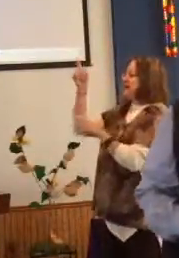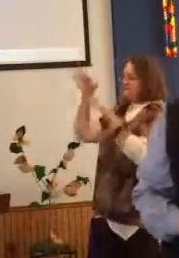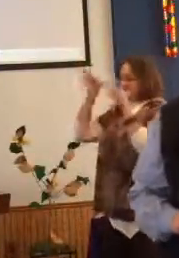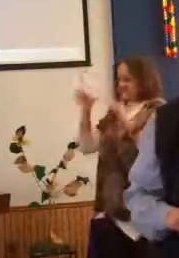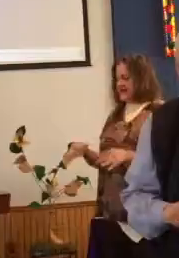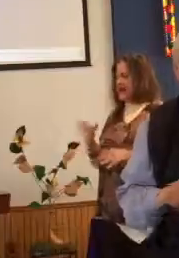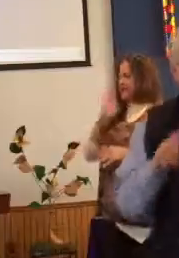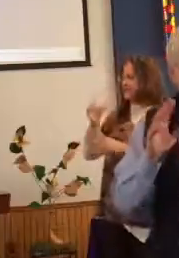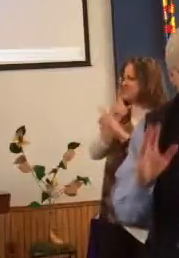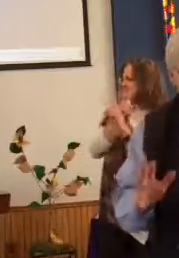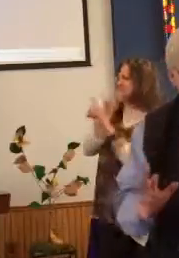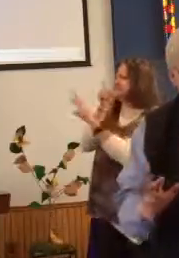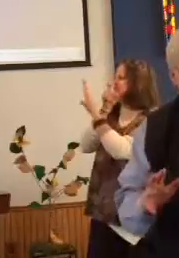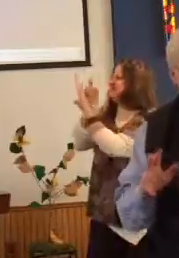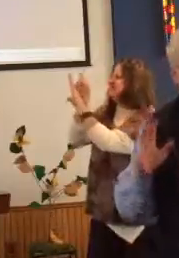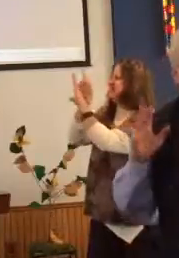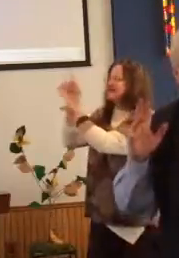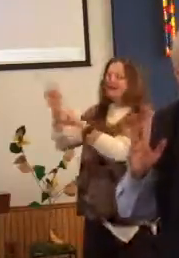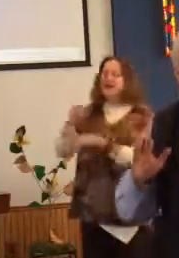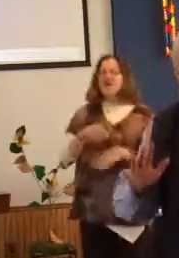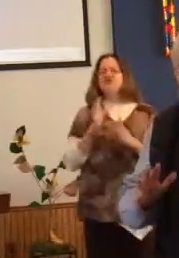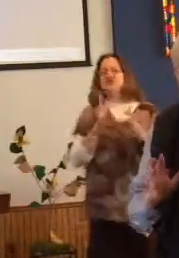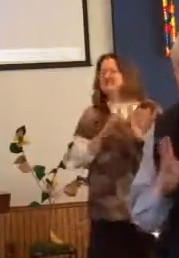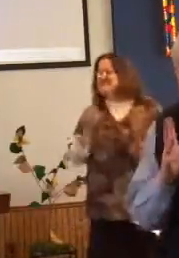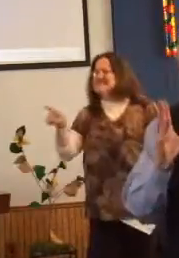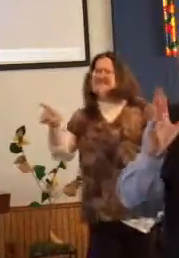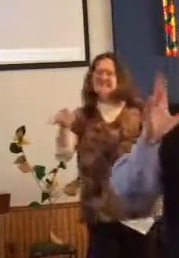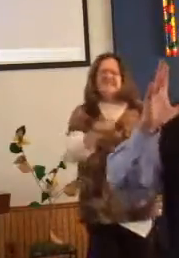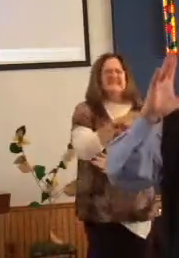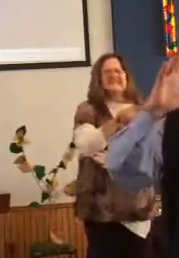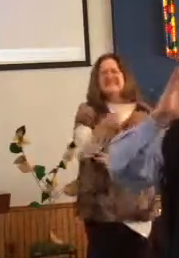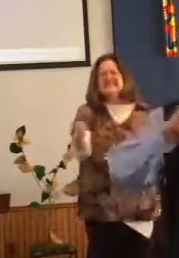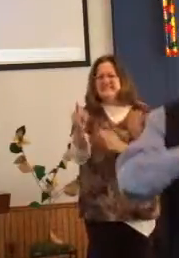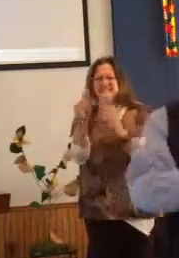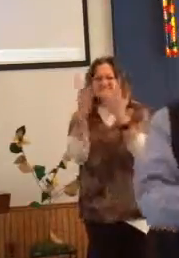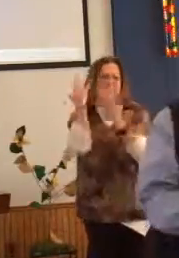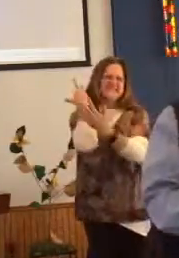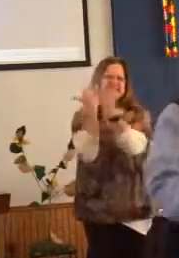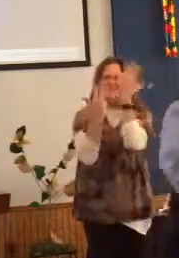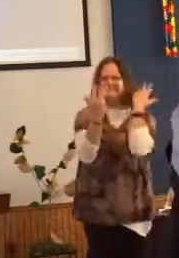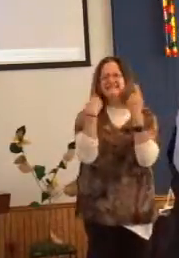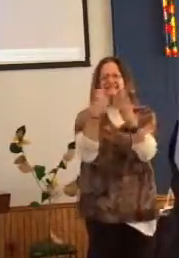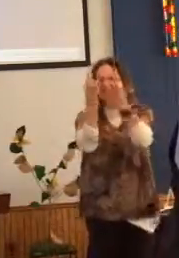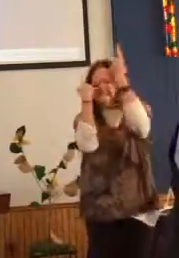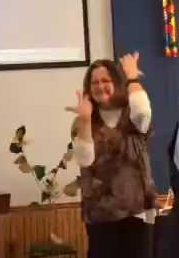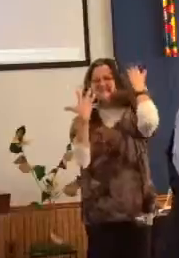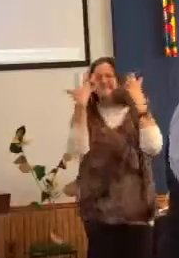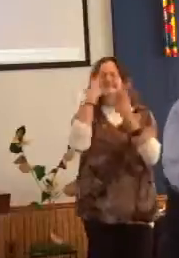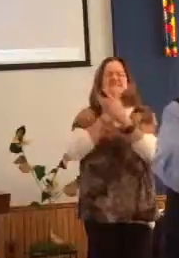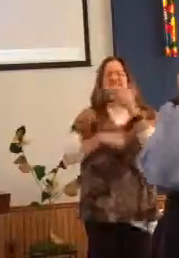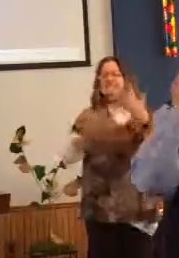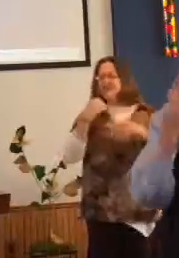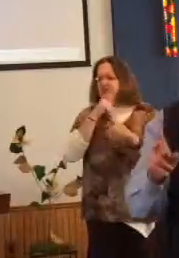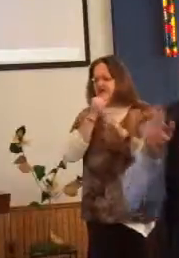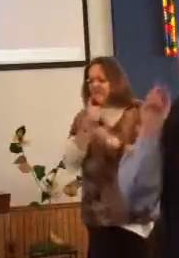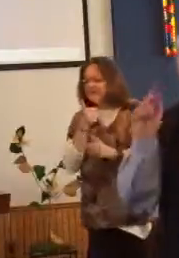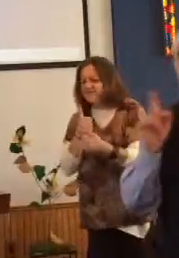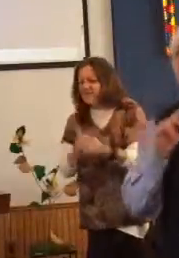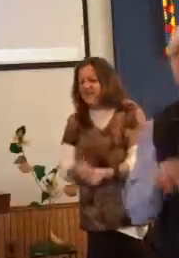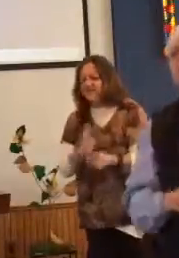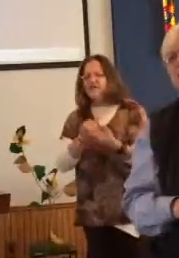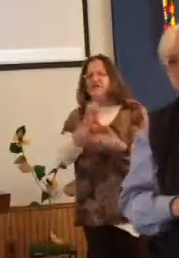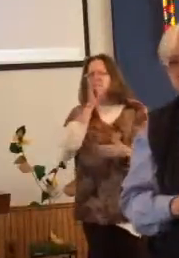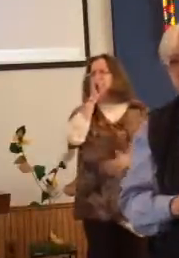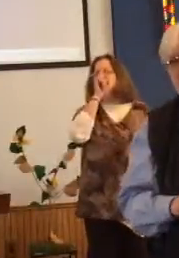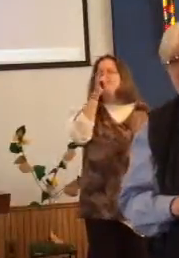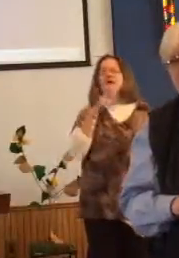path. They moved against the grain of their societies. They did not follow the path of